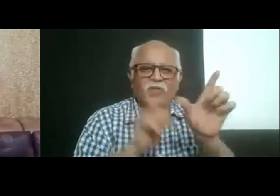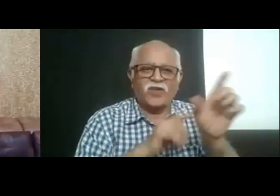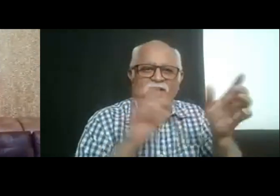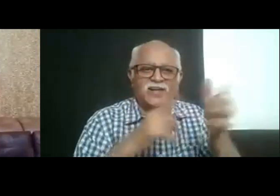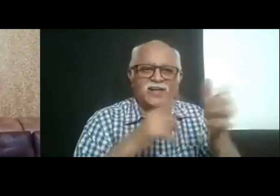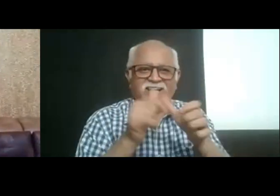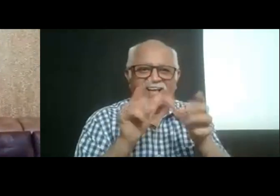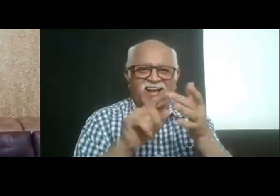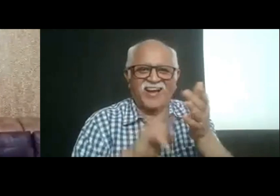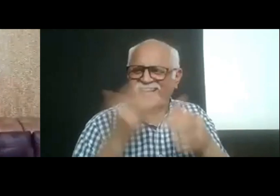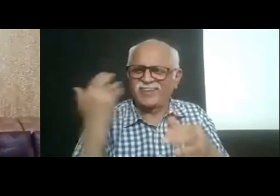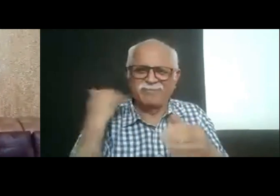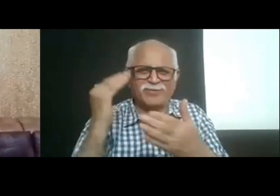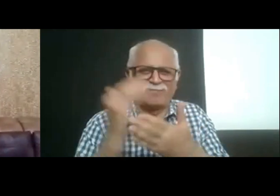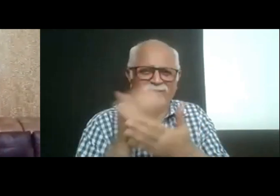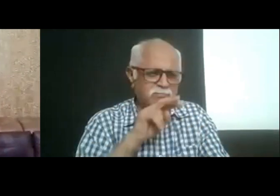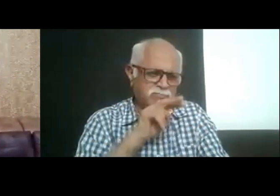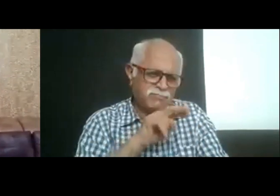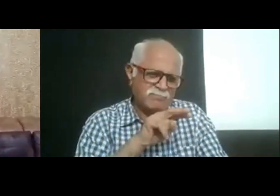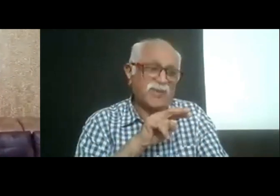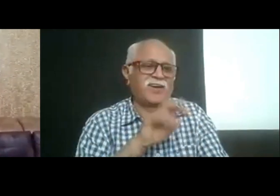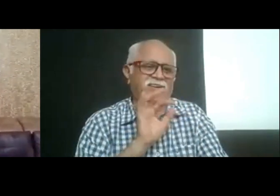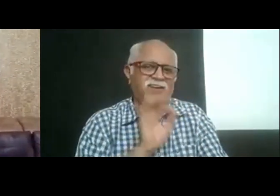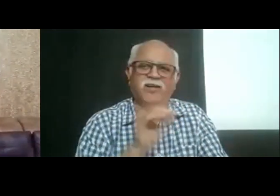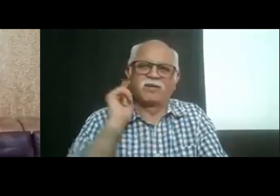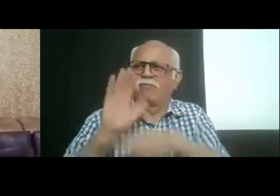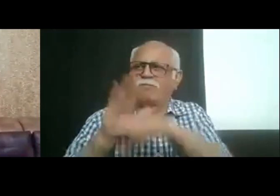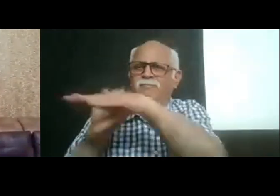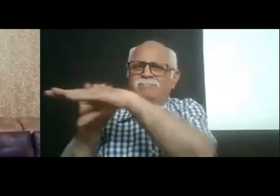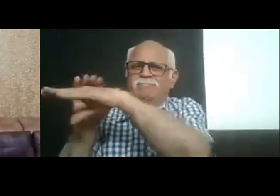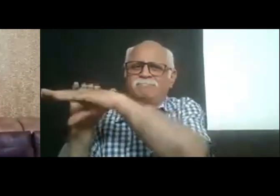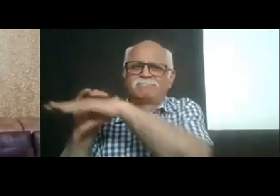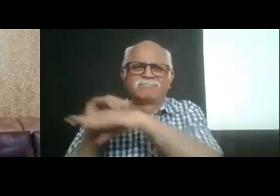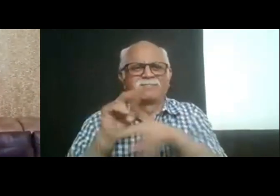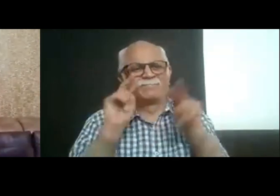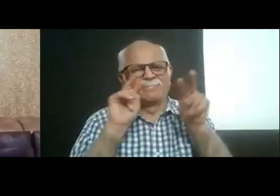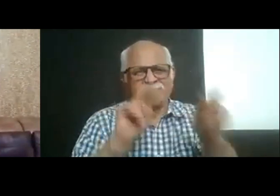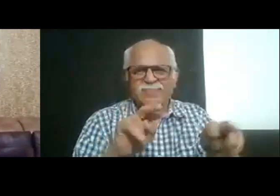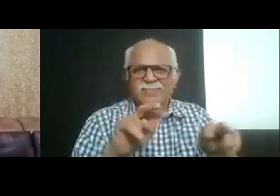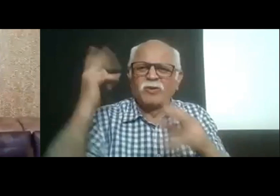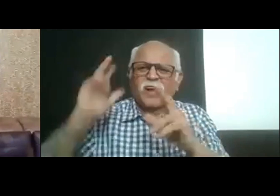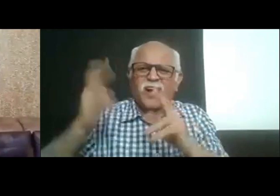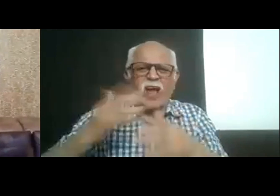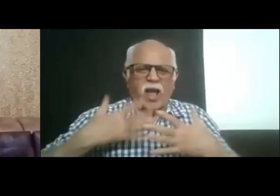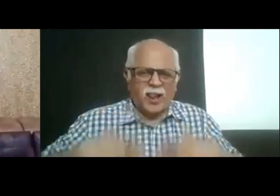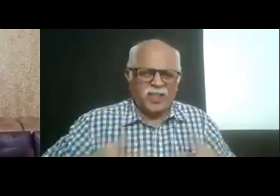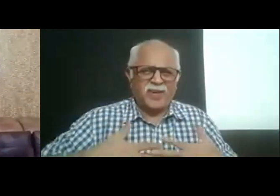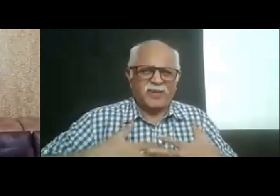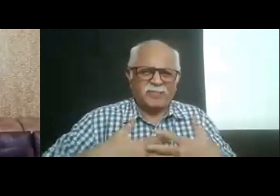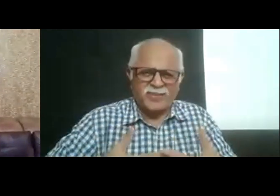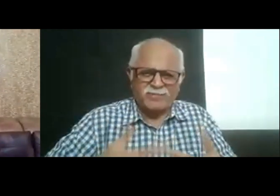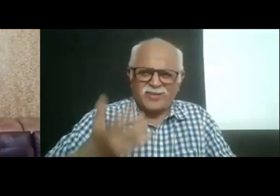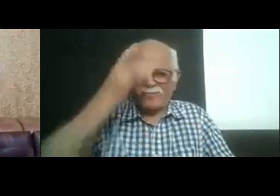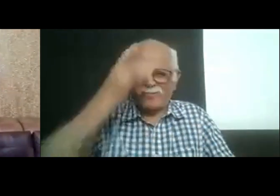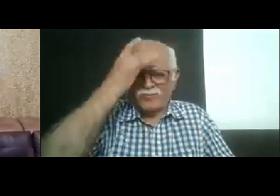So Dr. Sanjay, Dr. Sanjay Jain, when he came in, and we saw that so many deaf people came in,